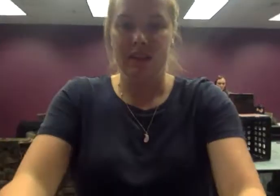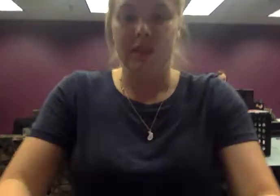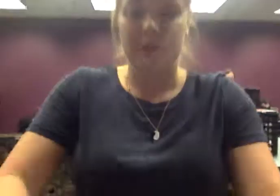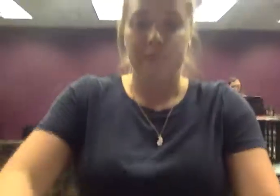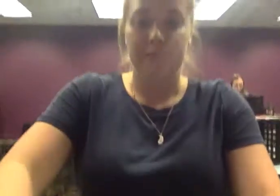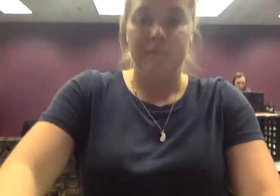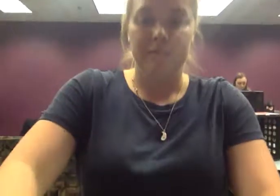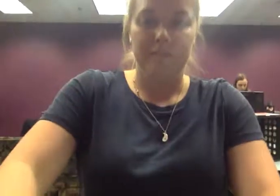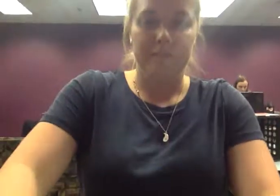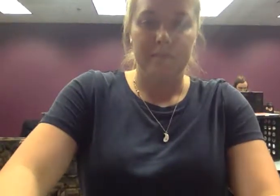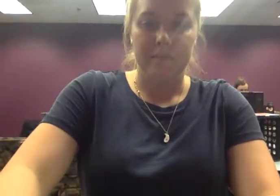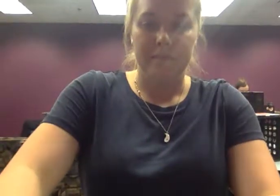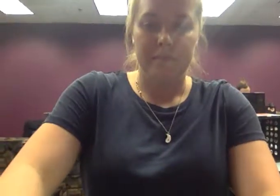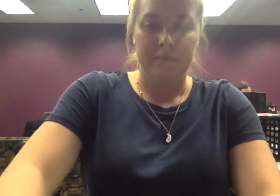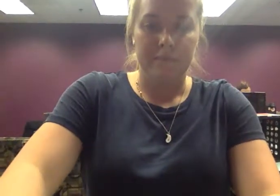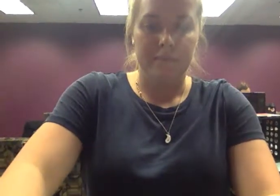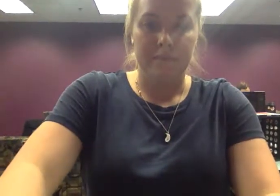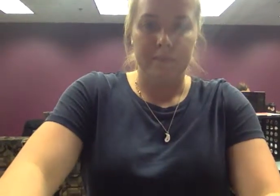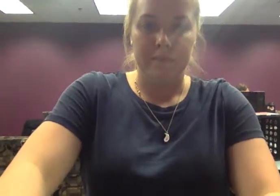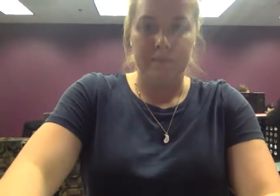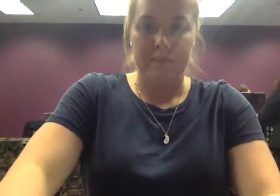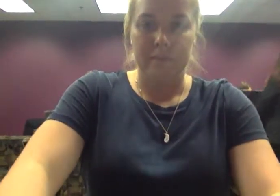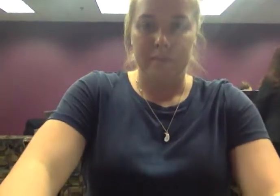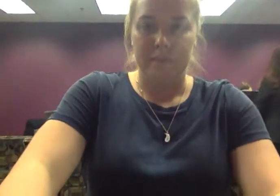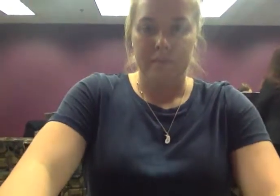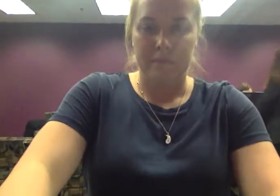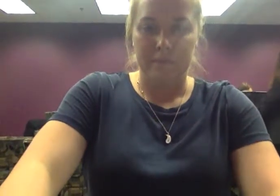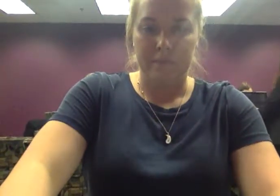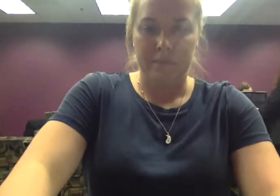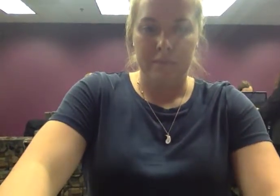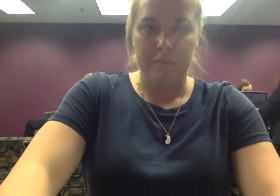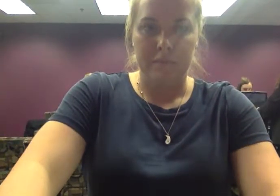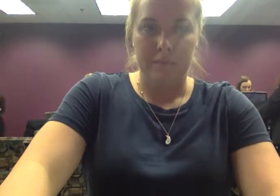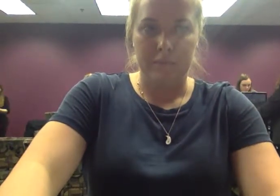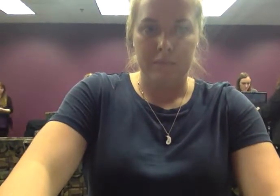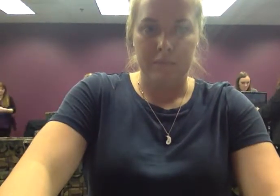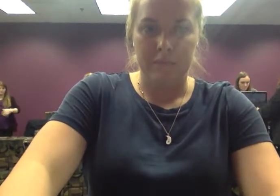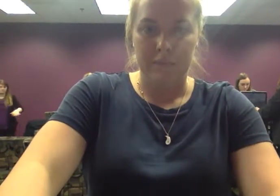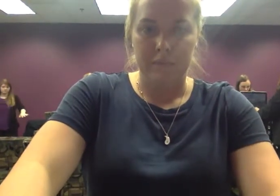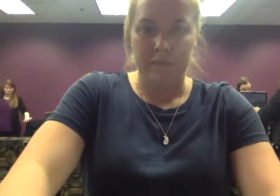All right, so I'll give you a minute to do domain control on that, and then you